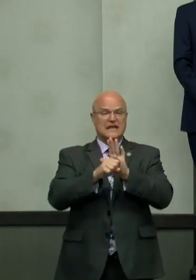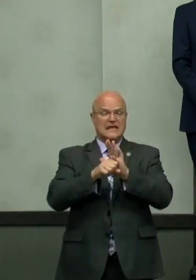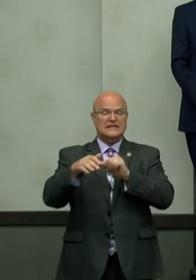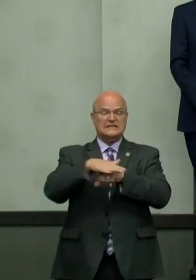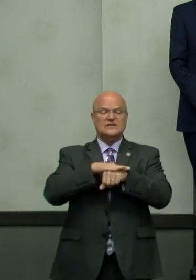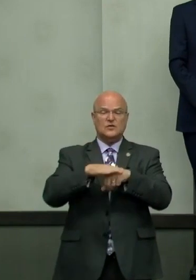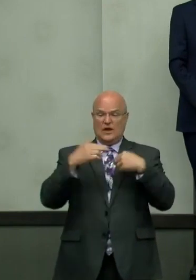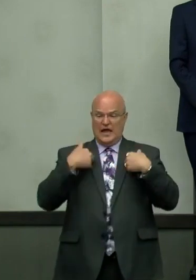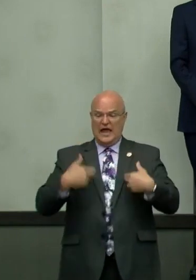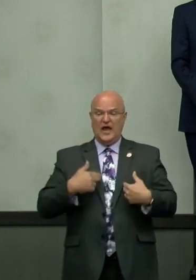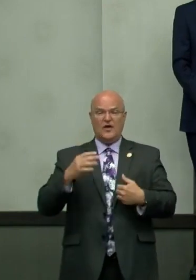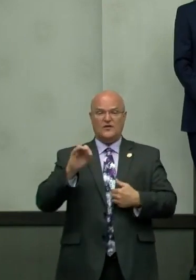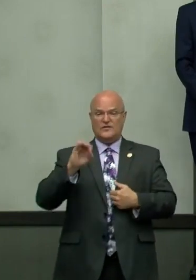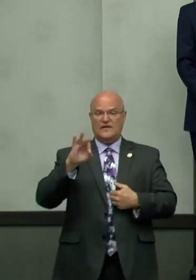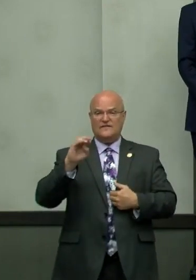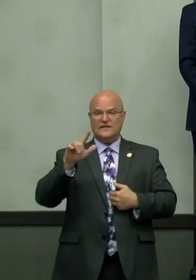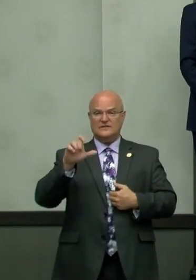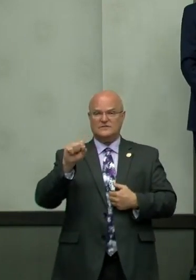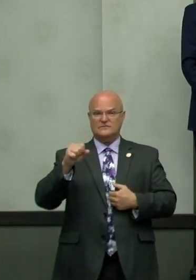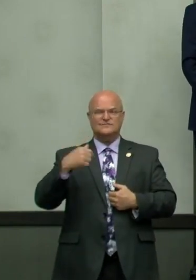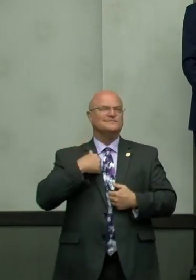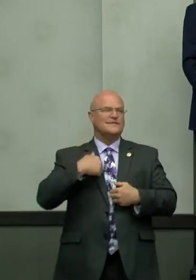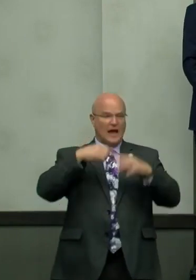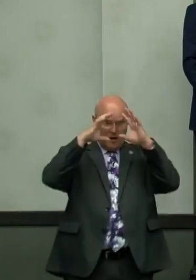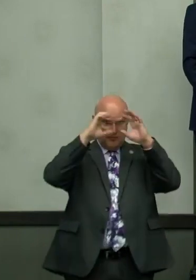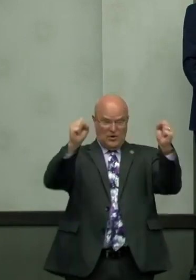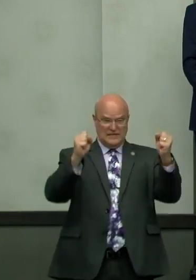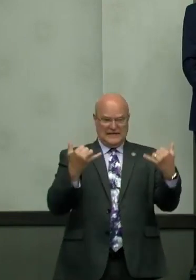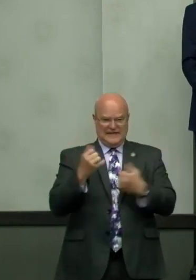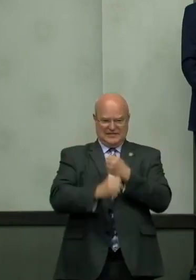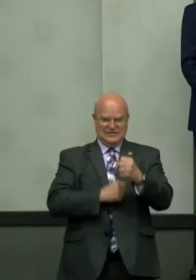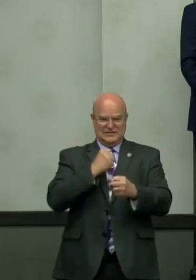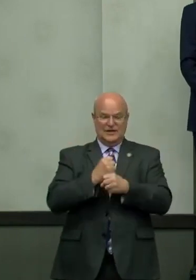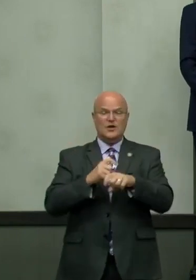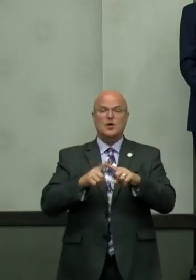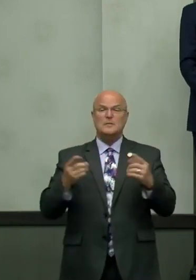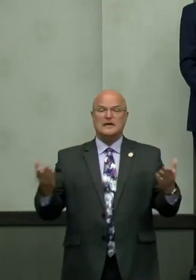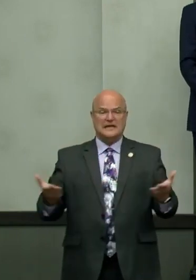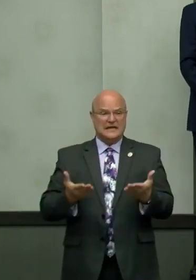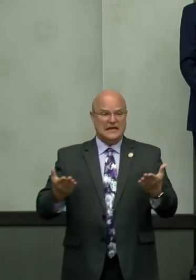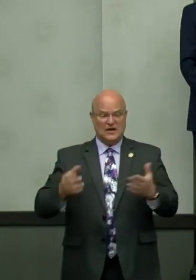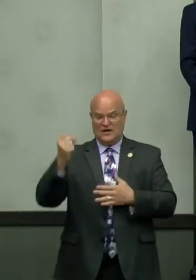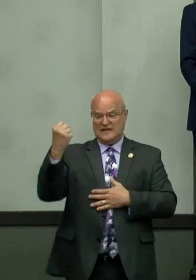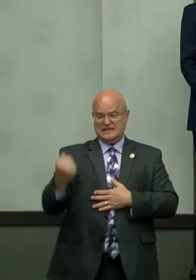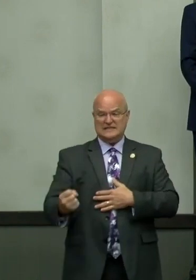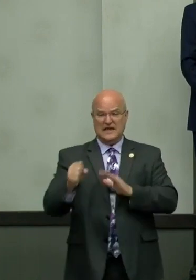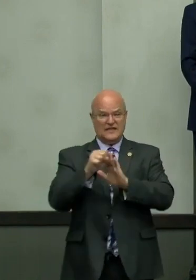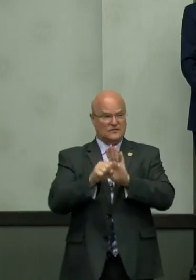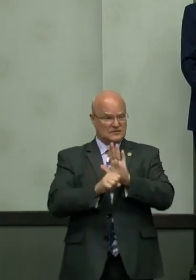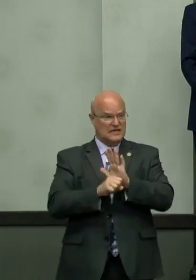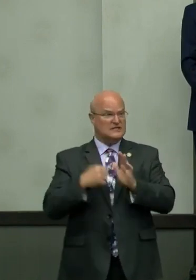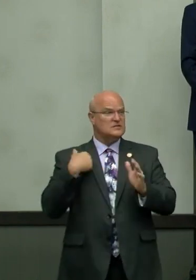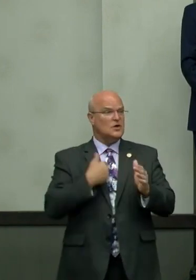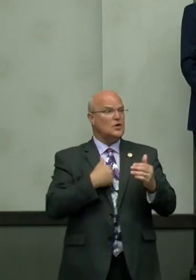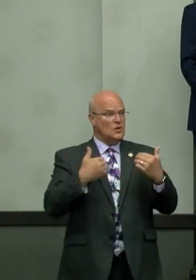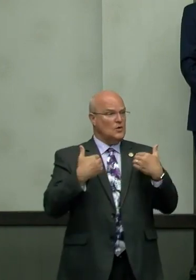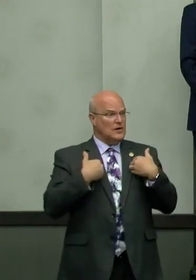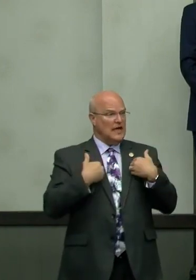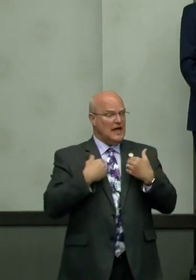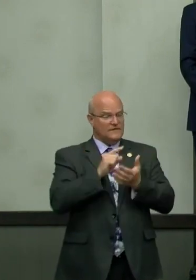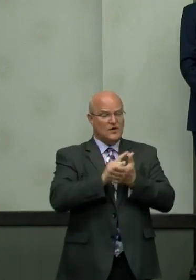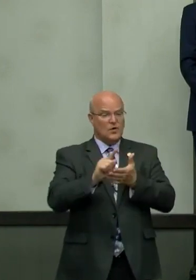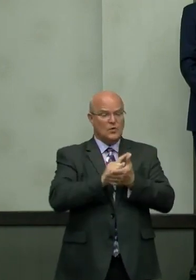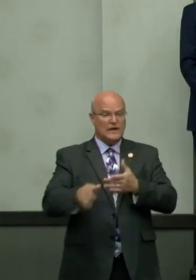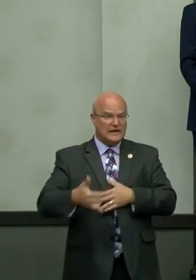Health Officials. I'm serving as president of that organization this year. But here in the southern states, we have a